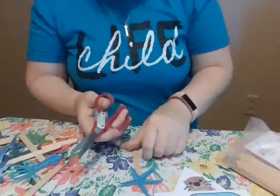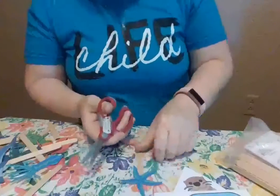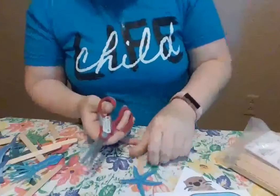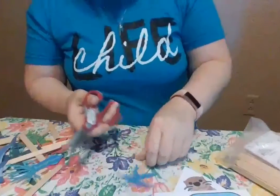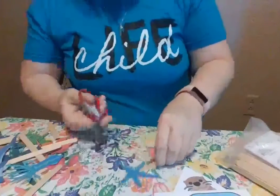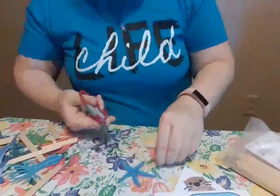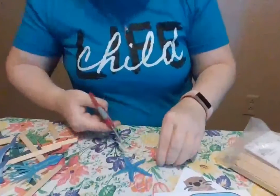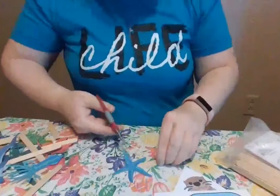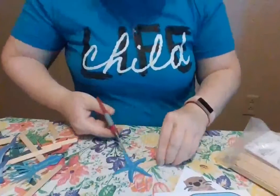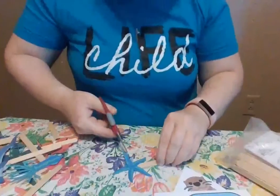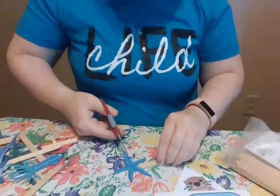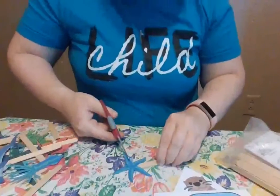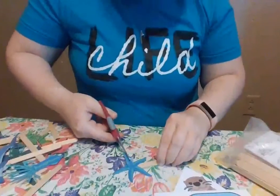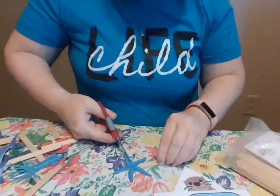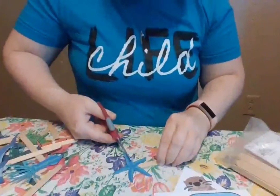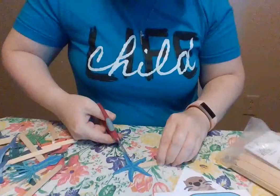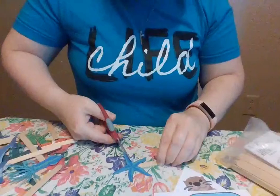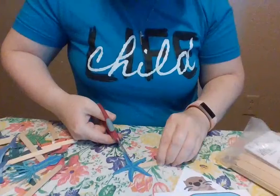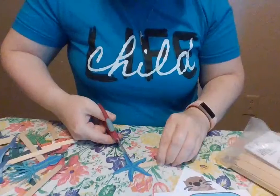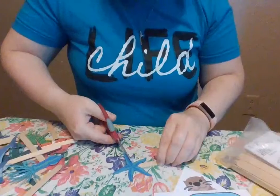So just trim it off.